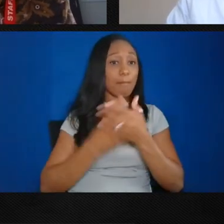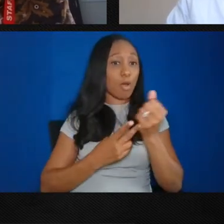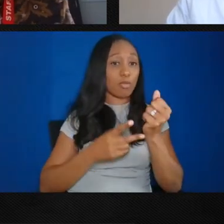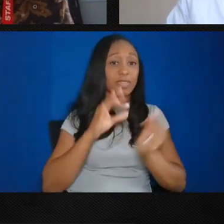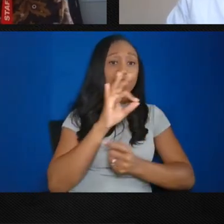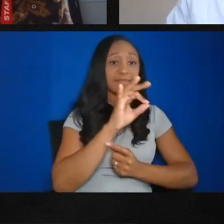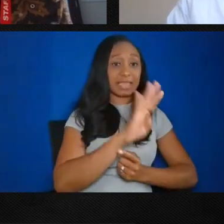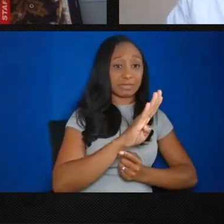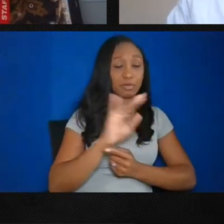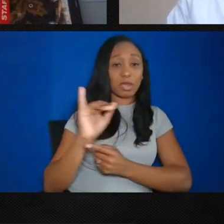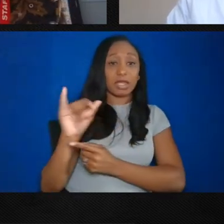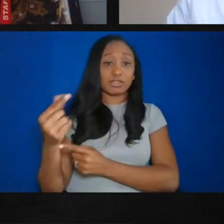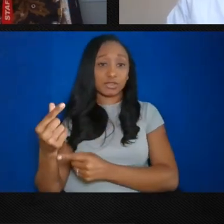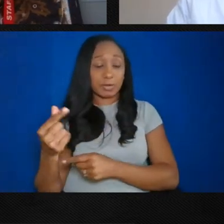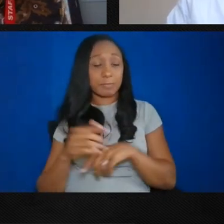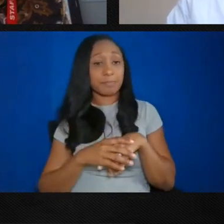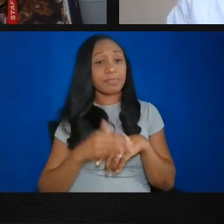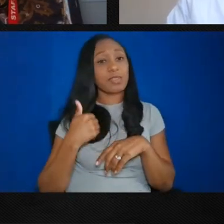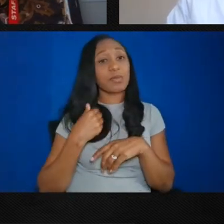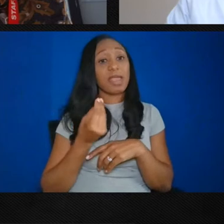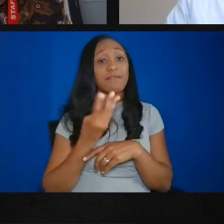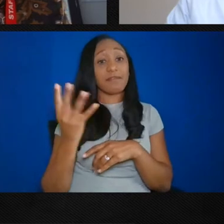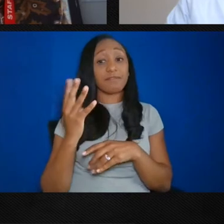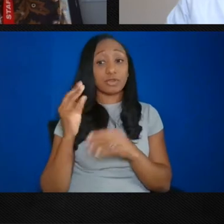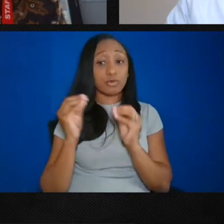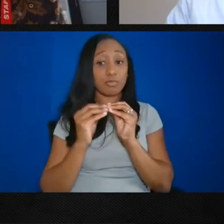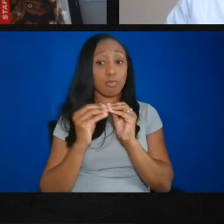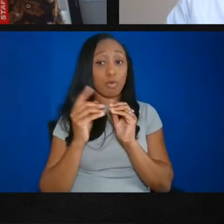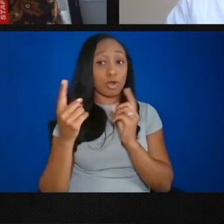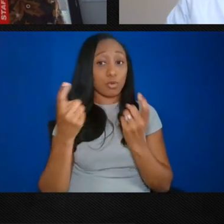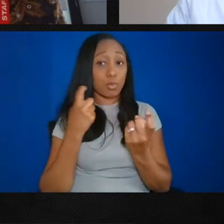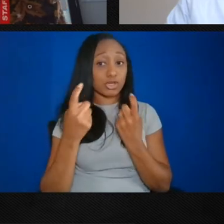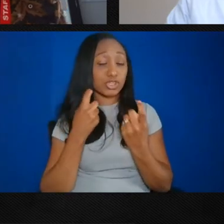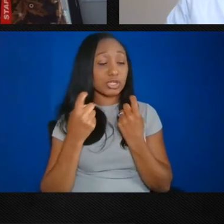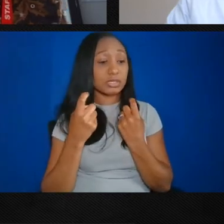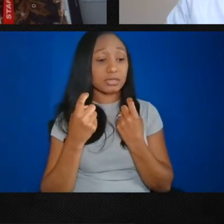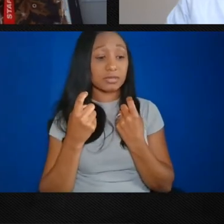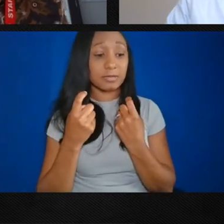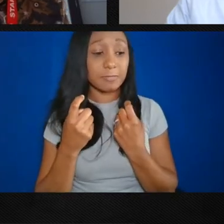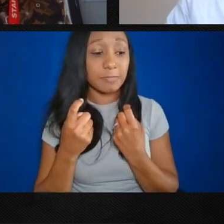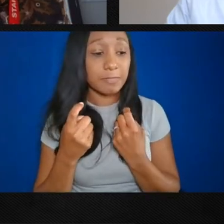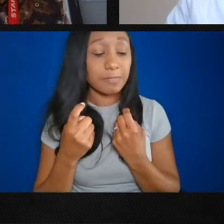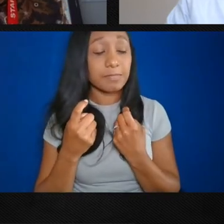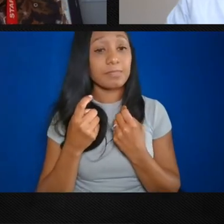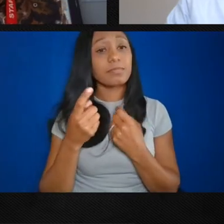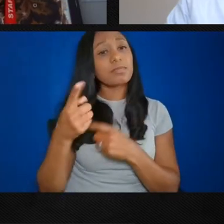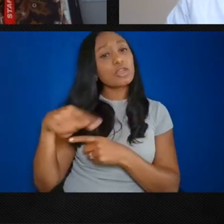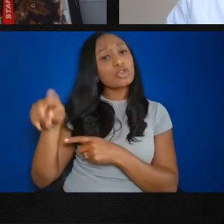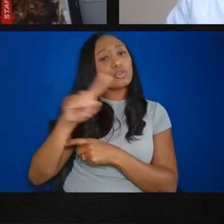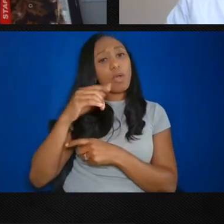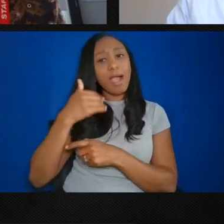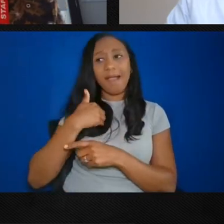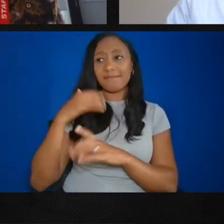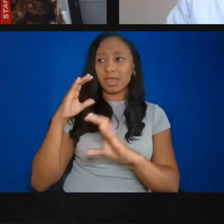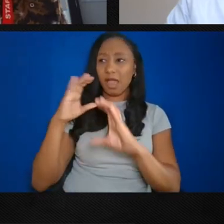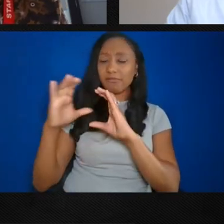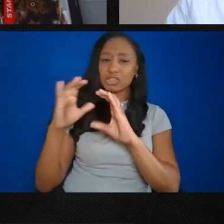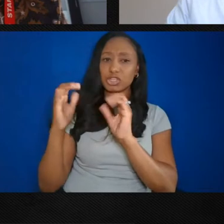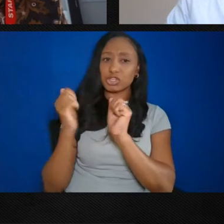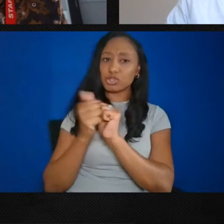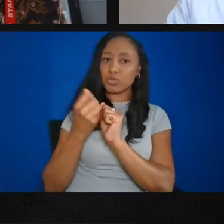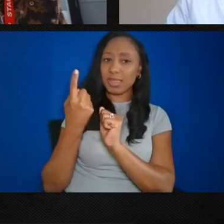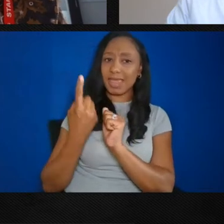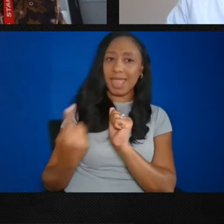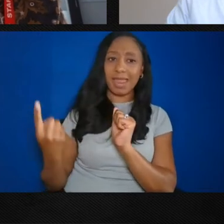couple of more questions. One of the questions that has come through is whether or not you're having conversations with any of your